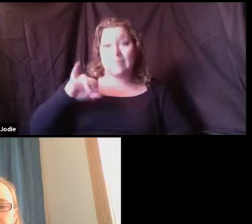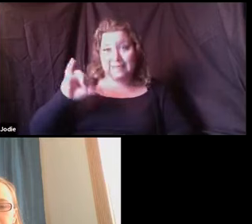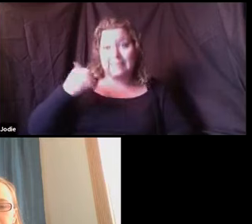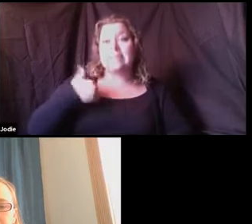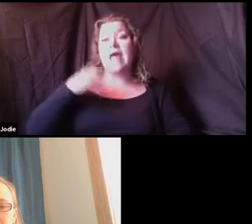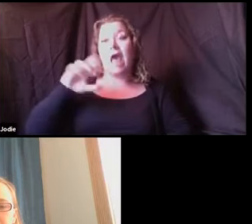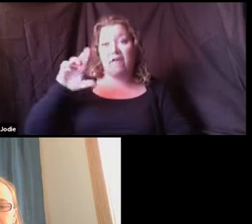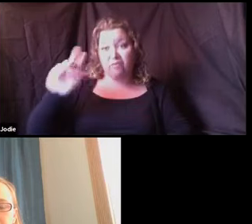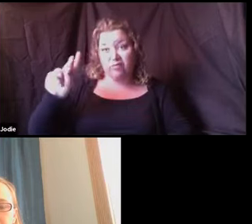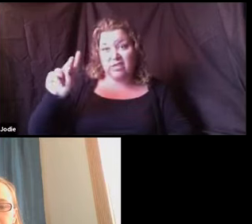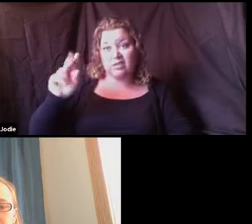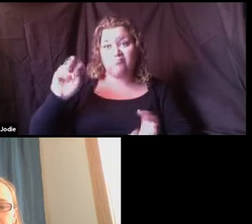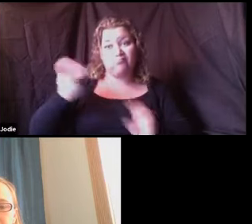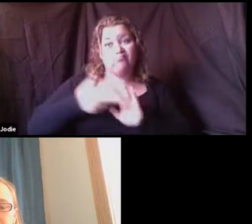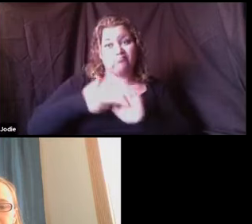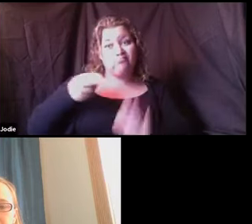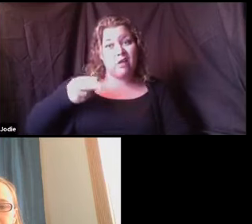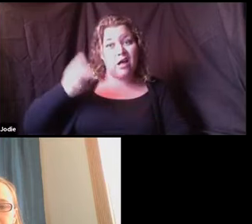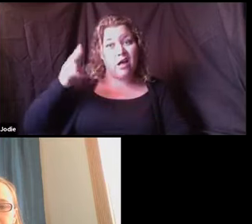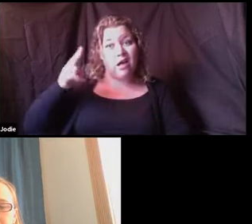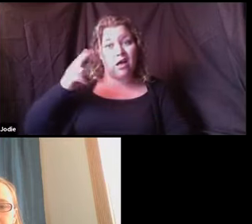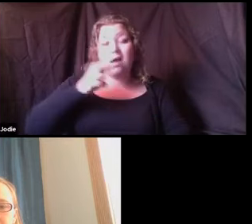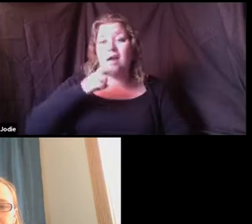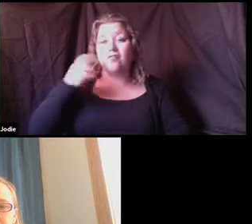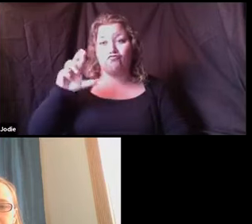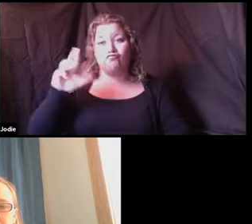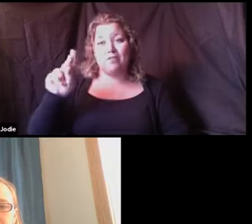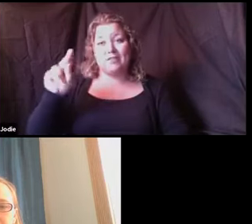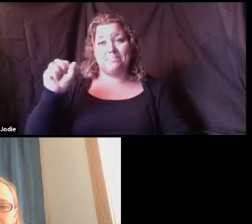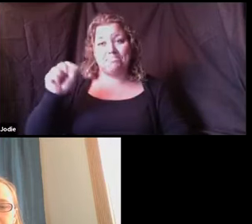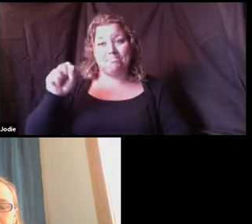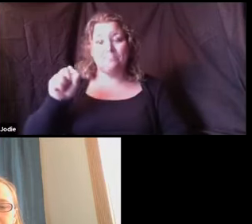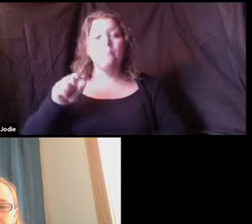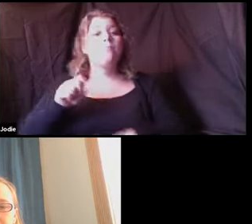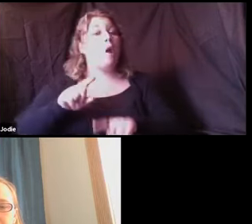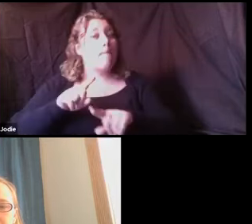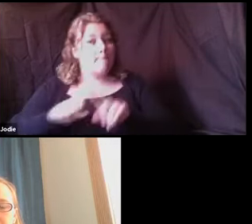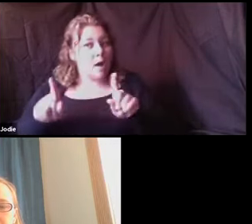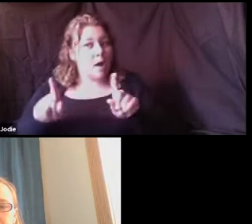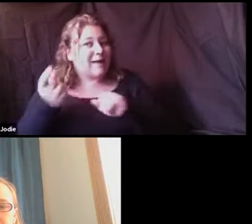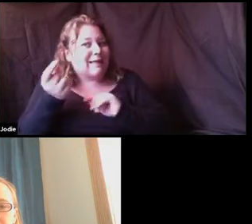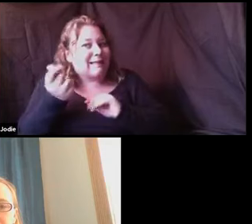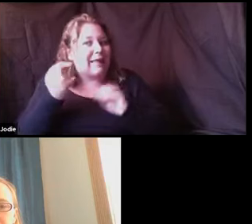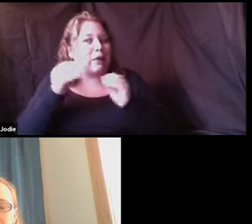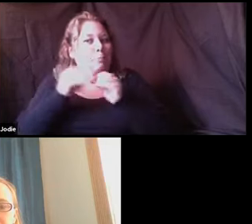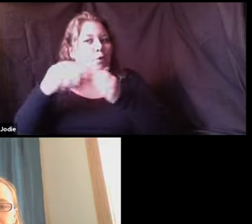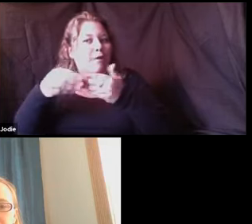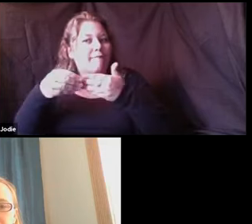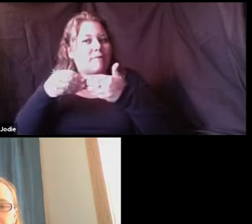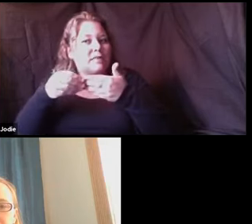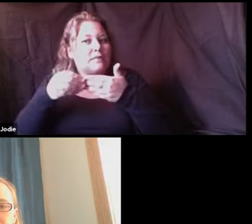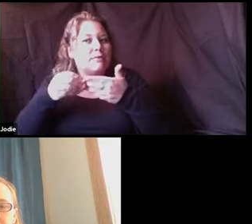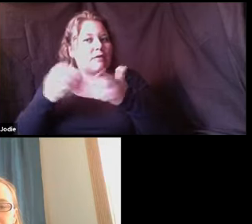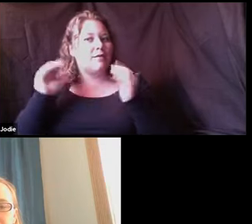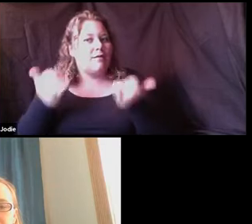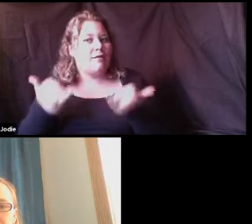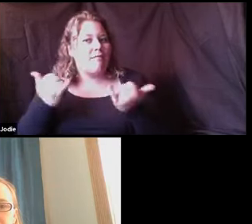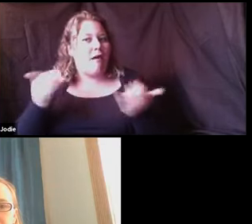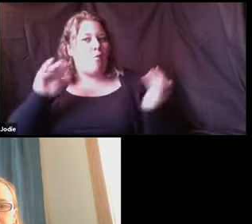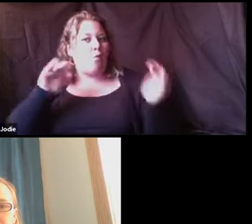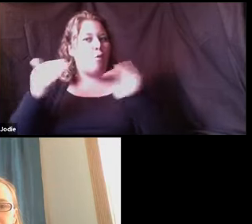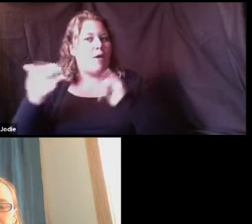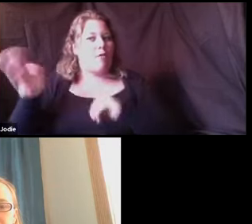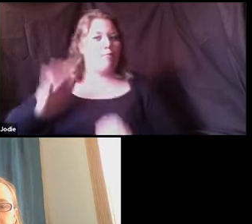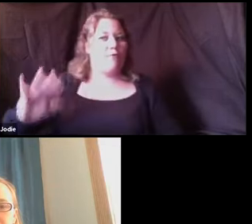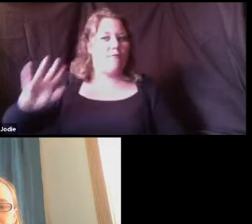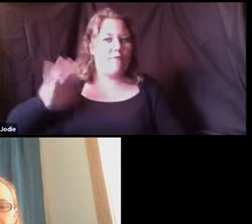But I want to point out that it does give us a little more flexibility than we had in the past. So look at that table